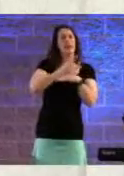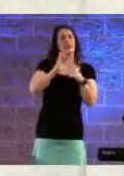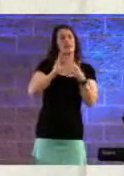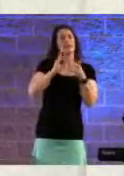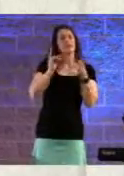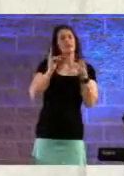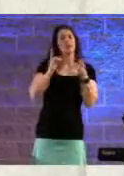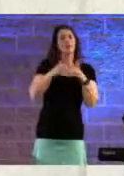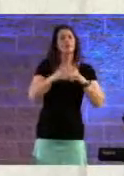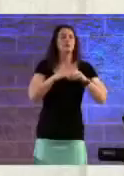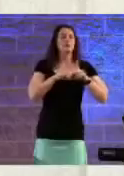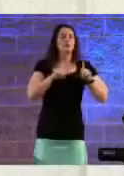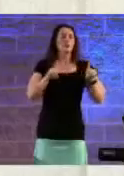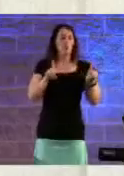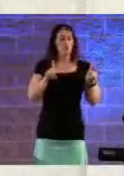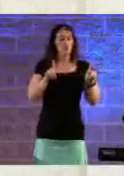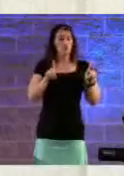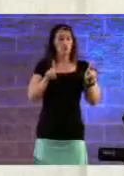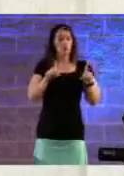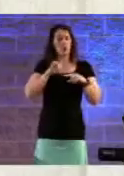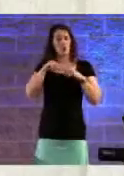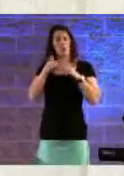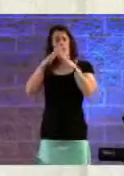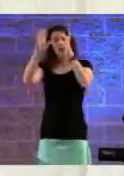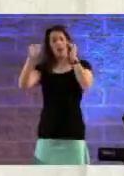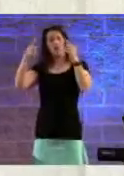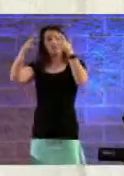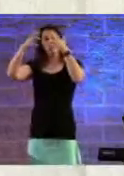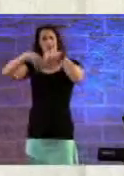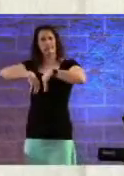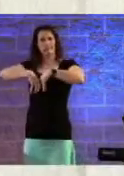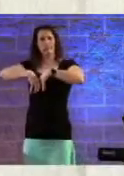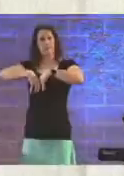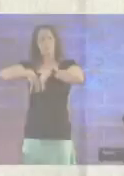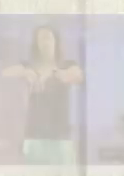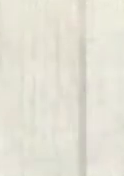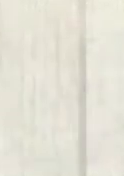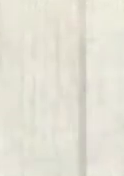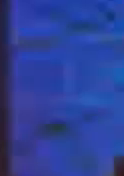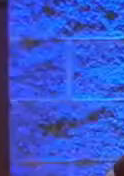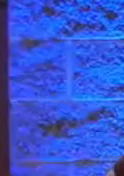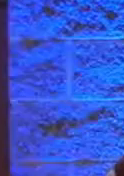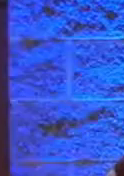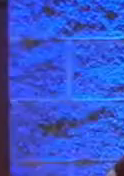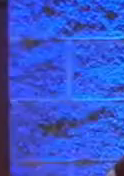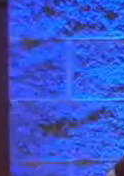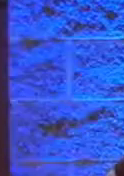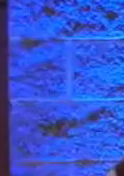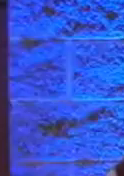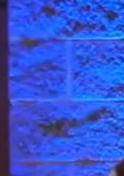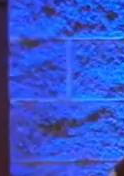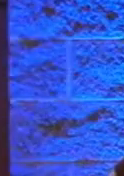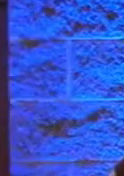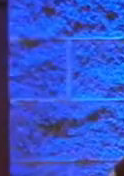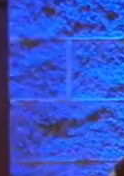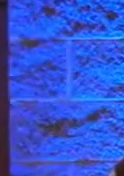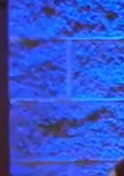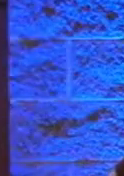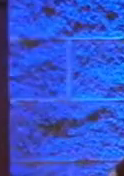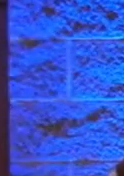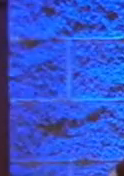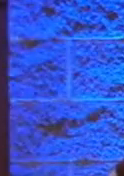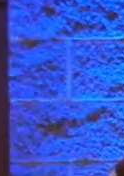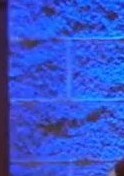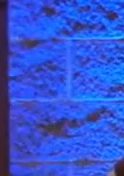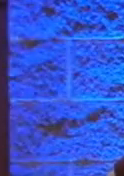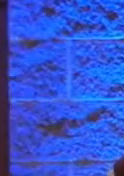Divorce When the House Falls Down. Divorce When the House Falls Down.